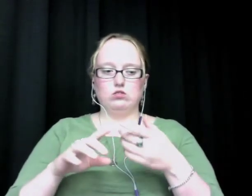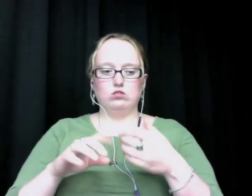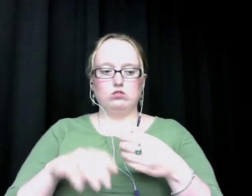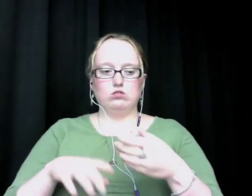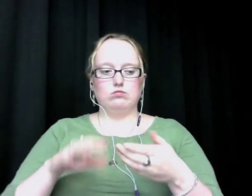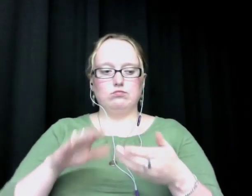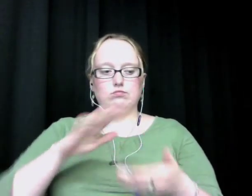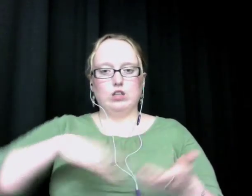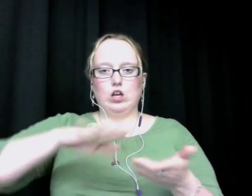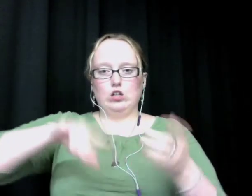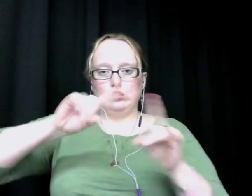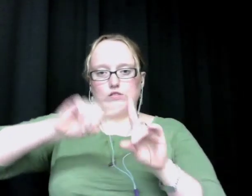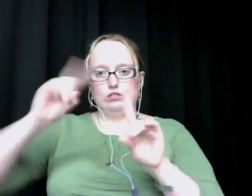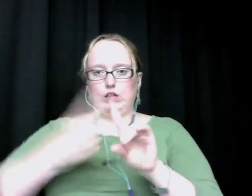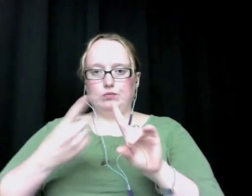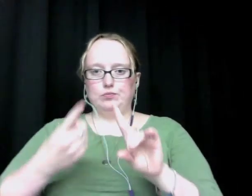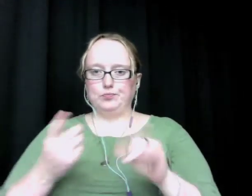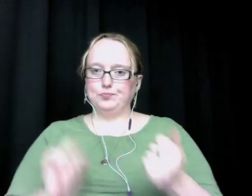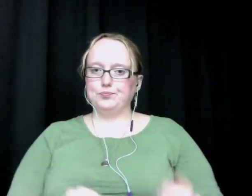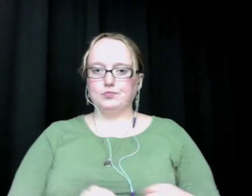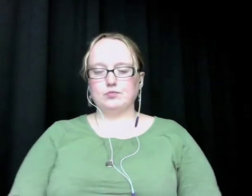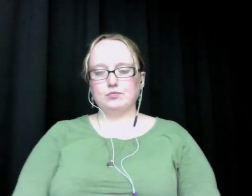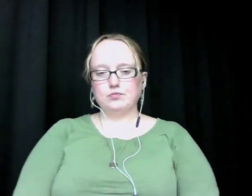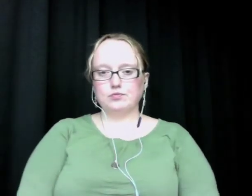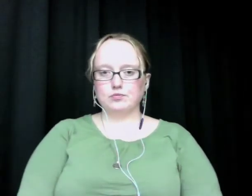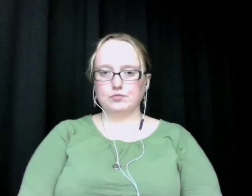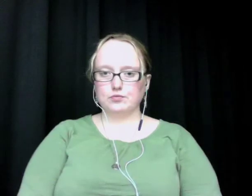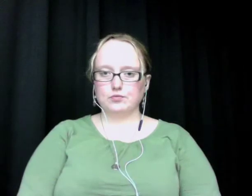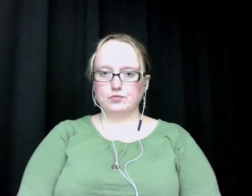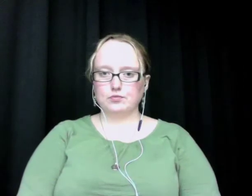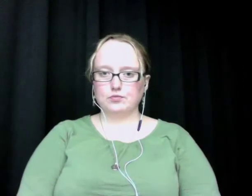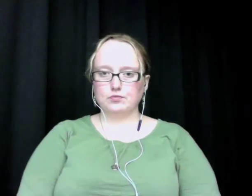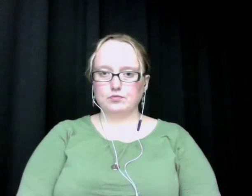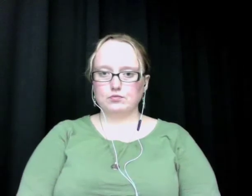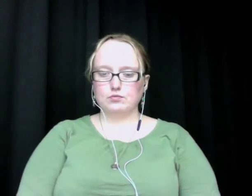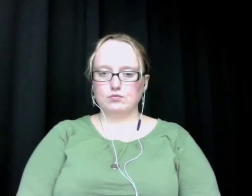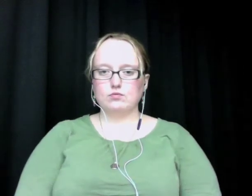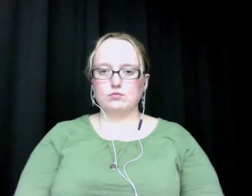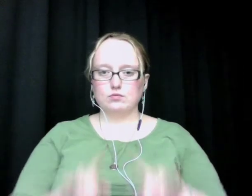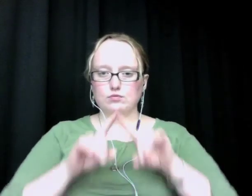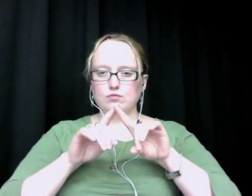And that's how you make a newspaper.